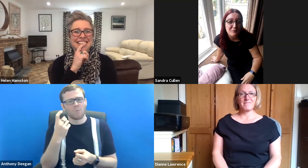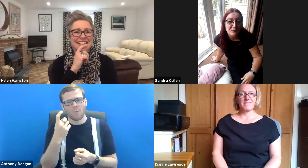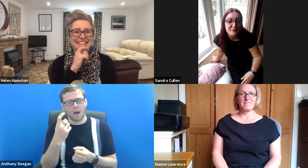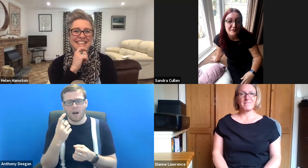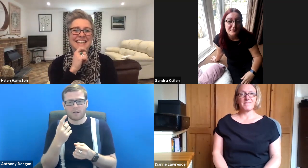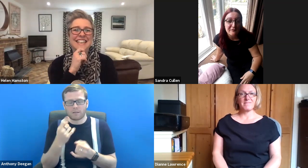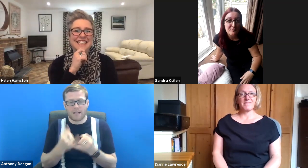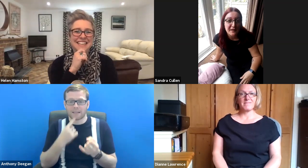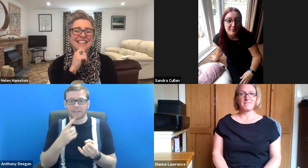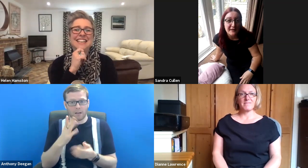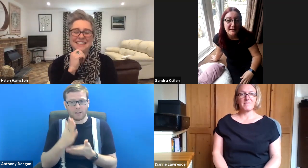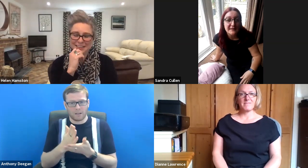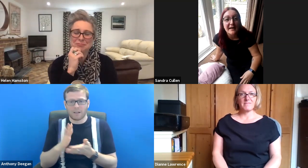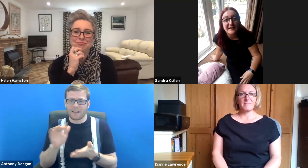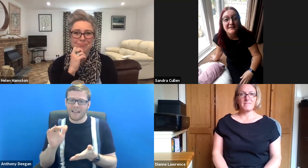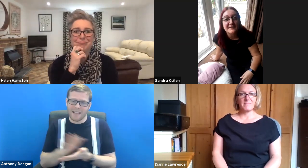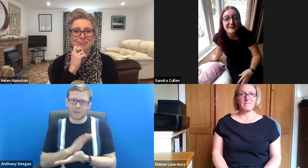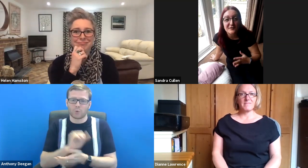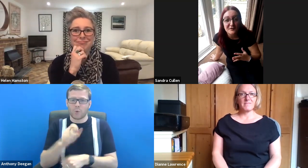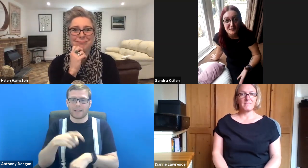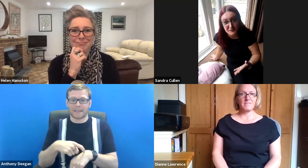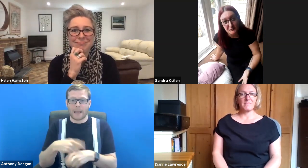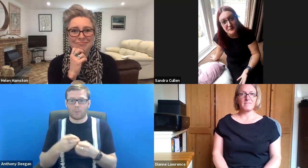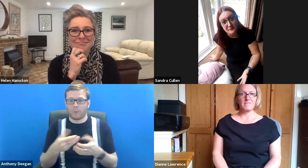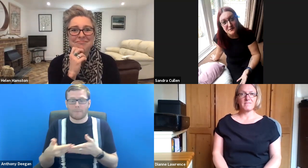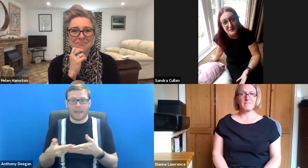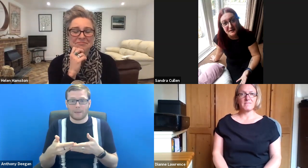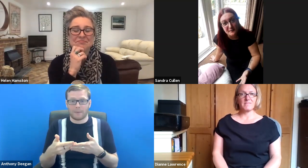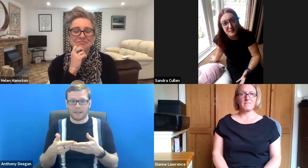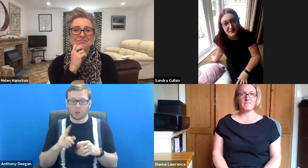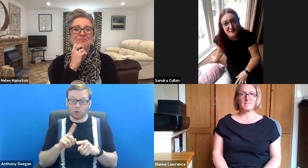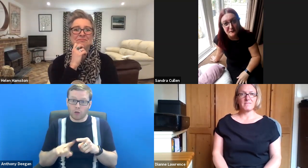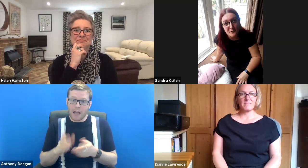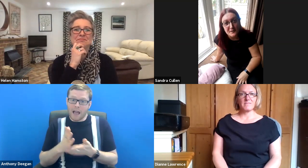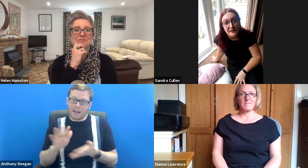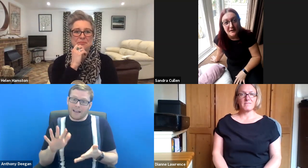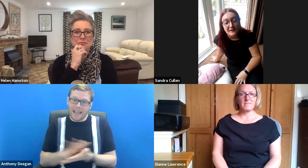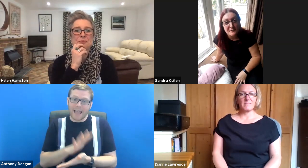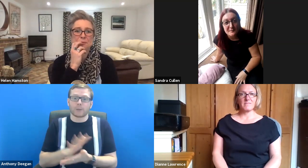that moment with your baby and try to enjoy taking pictures